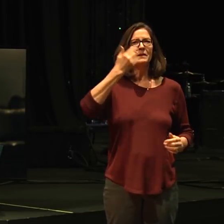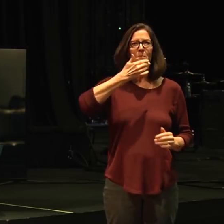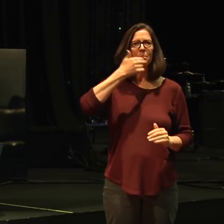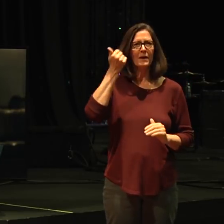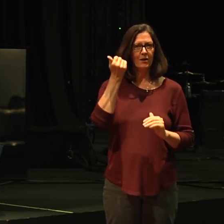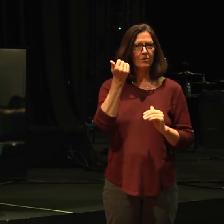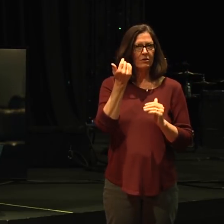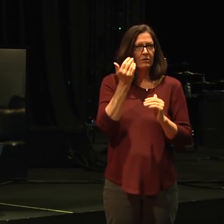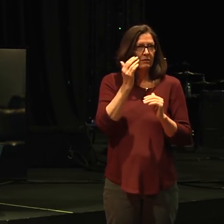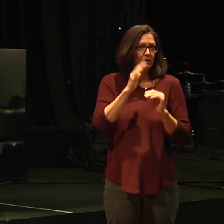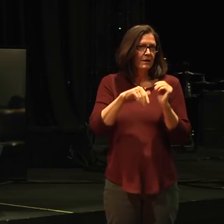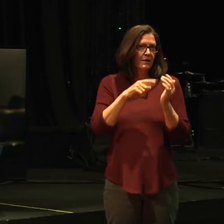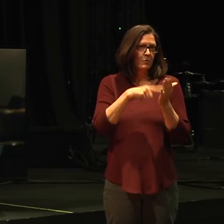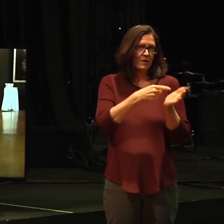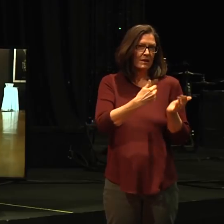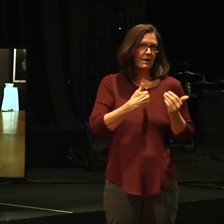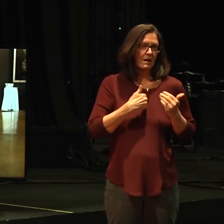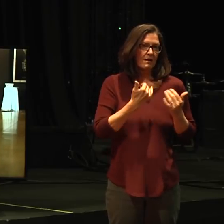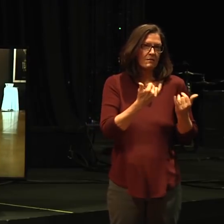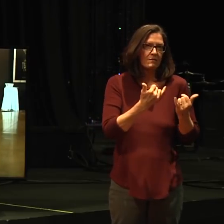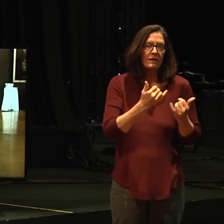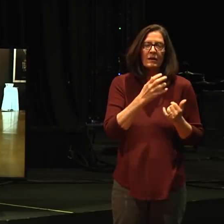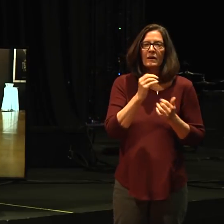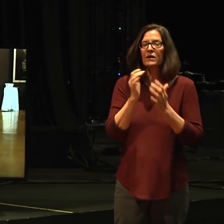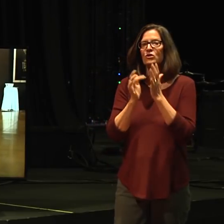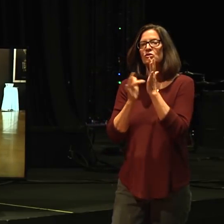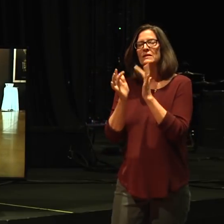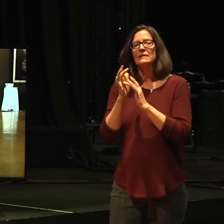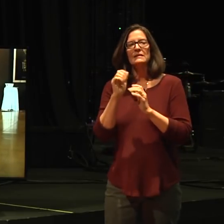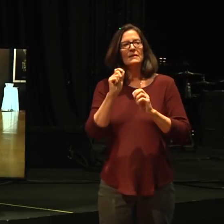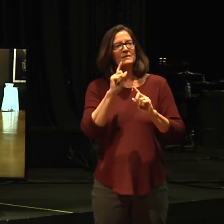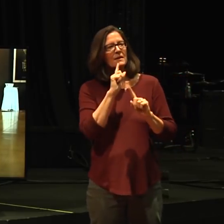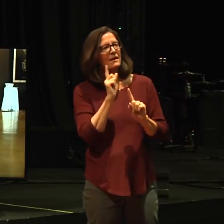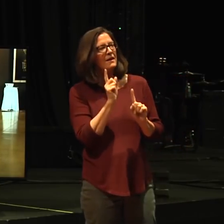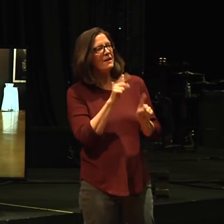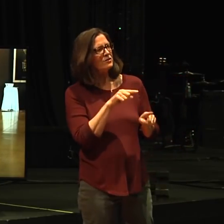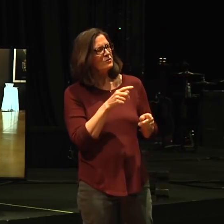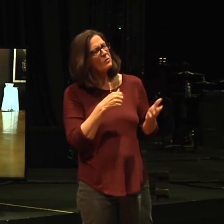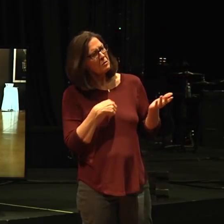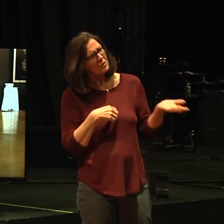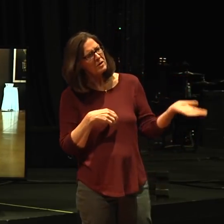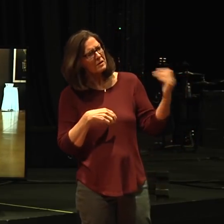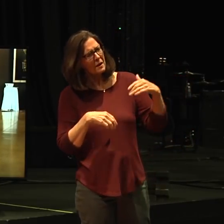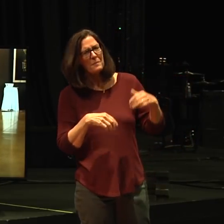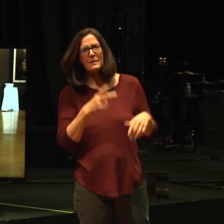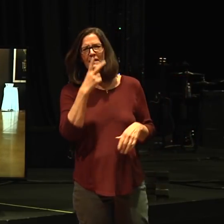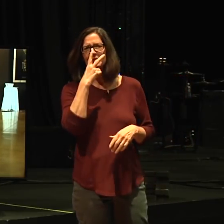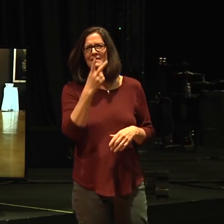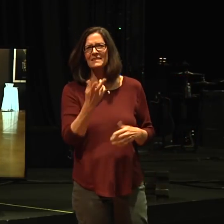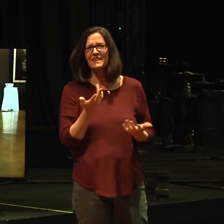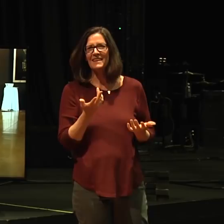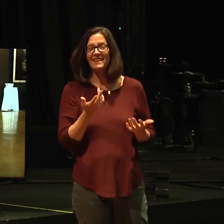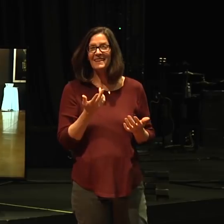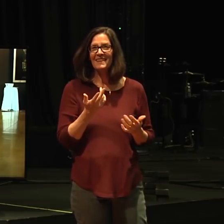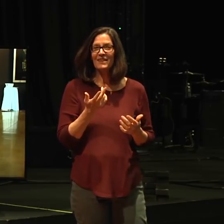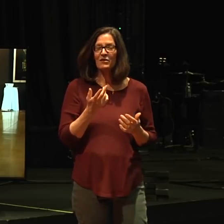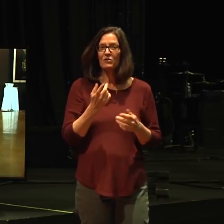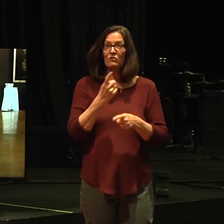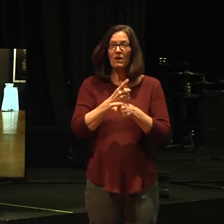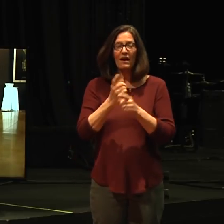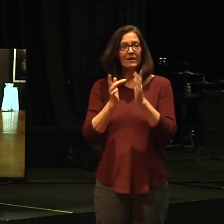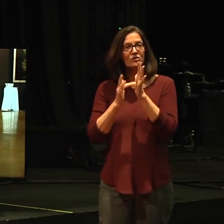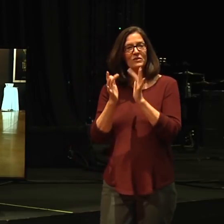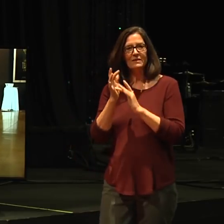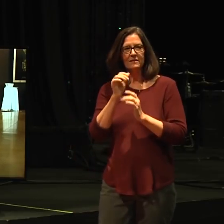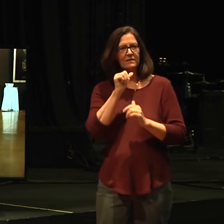right then. And Jesus, he answered them. He just looked at them and went, well, come and see. In other words, I'm not going to tell